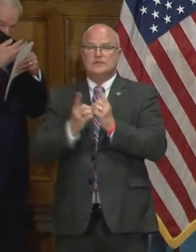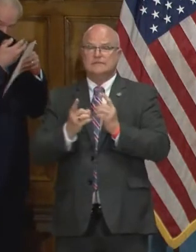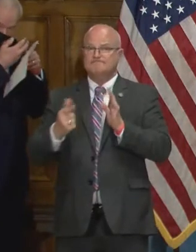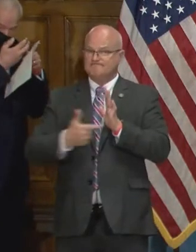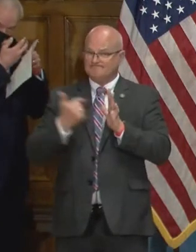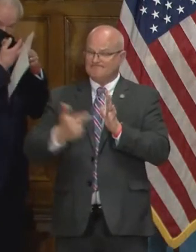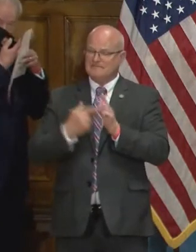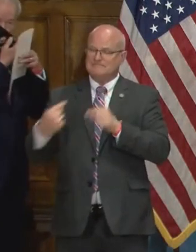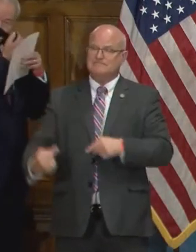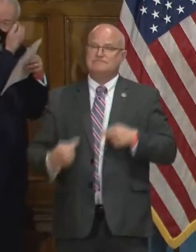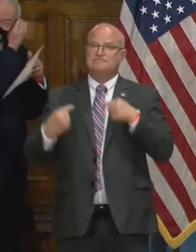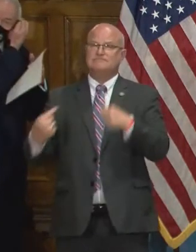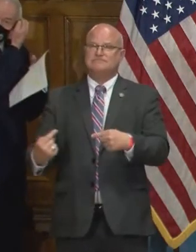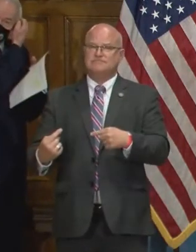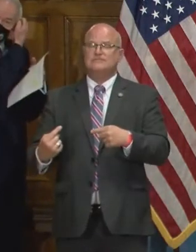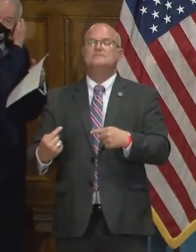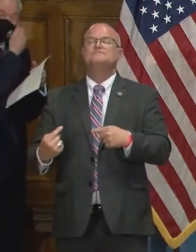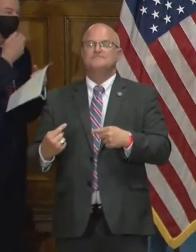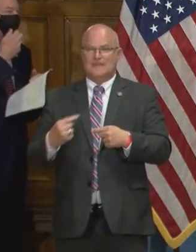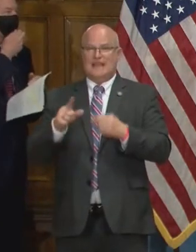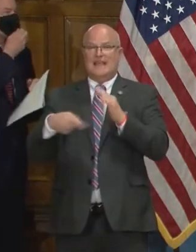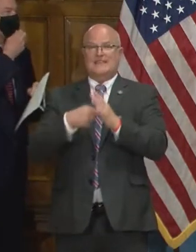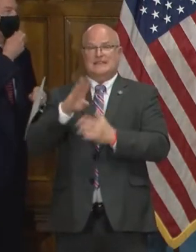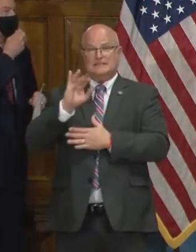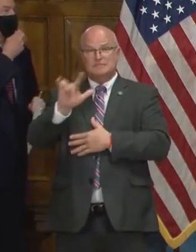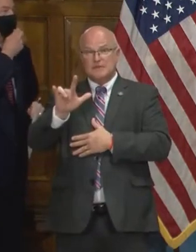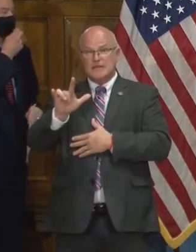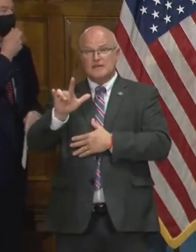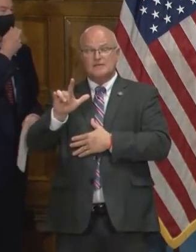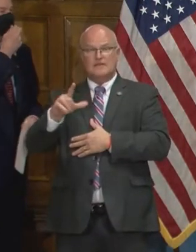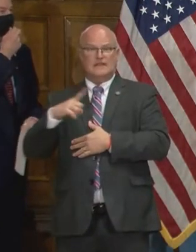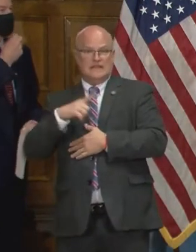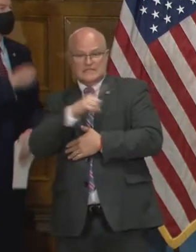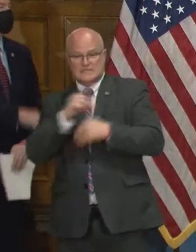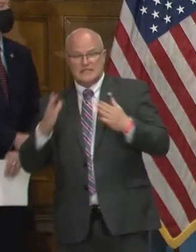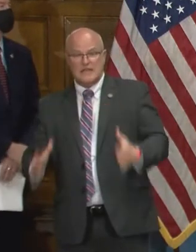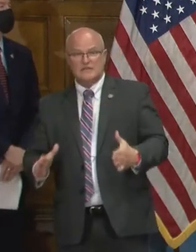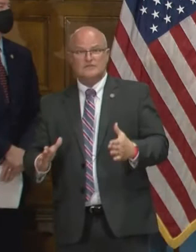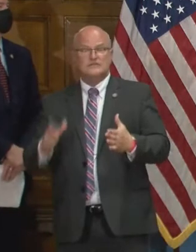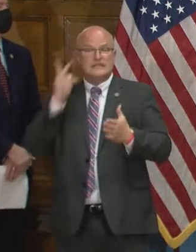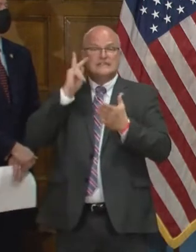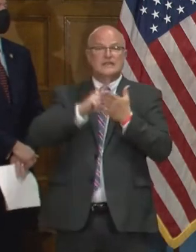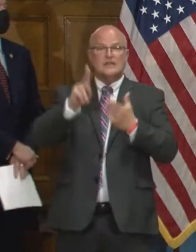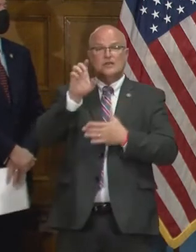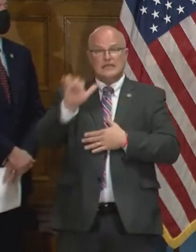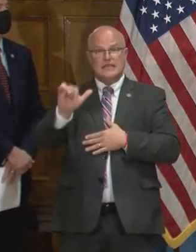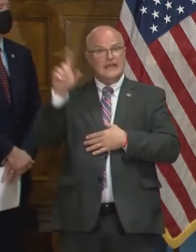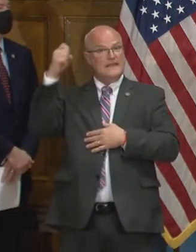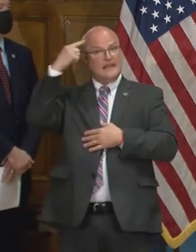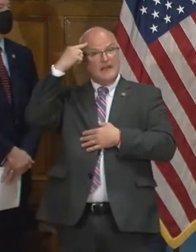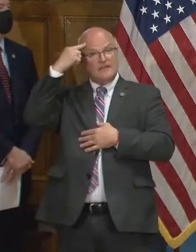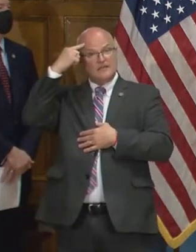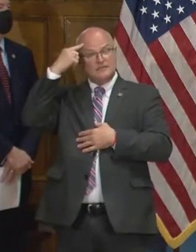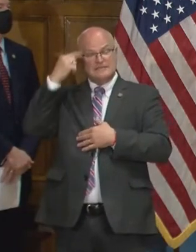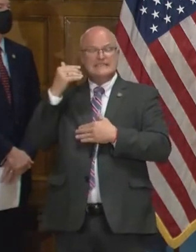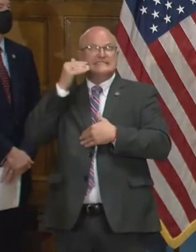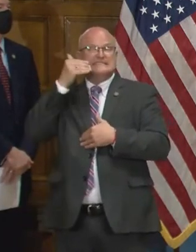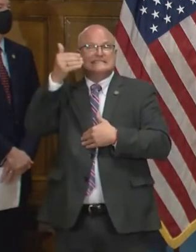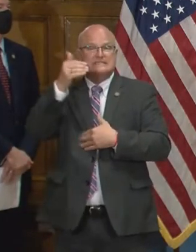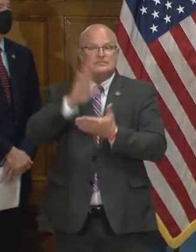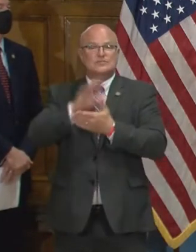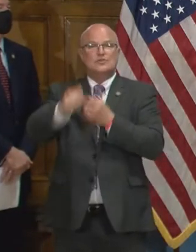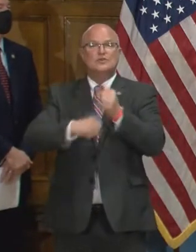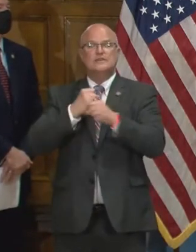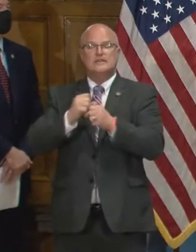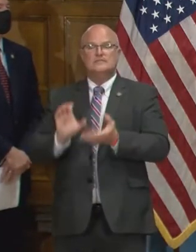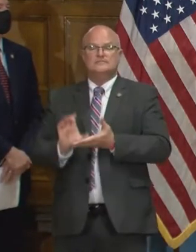times. But this bill, thanks to the legislators, Governor Hutchinson and Secretary Key, this coming school year will provide